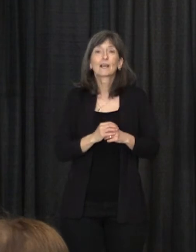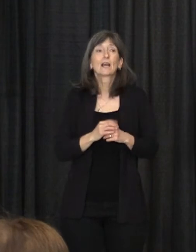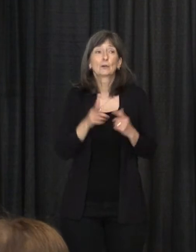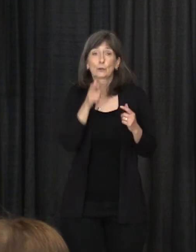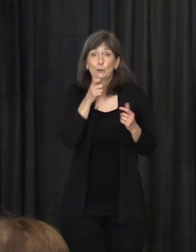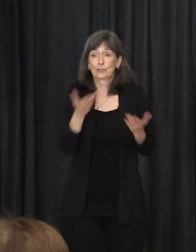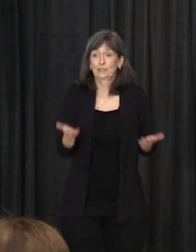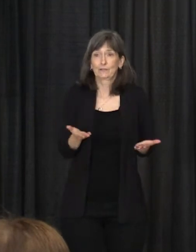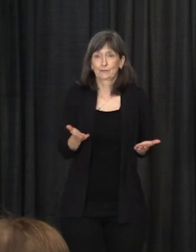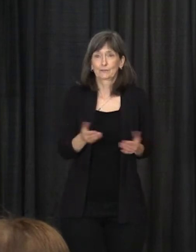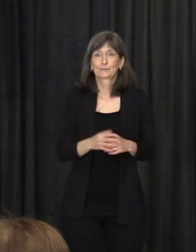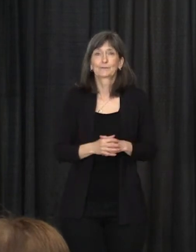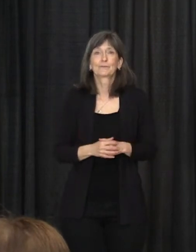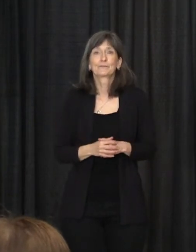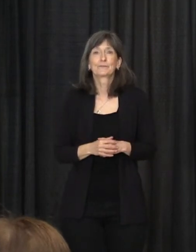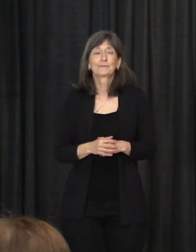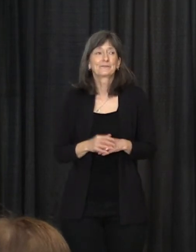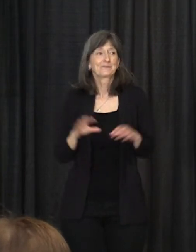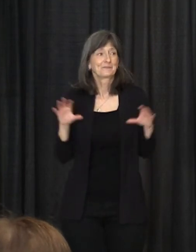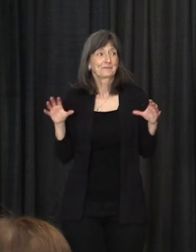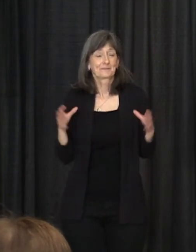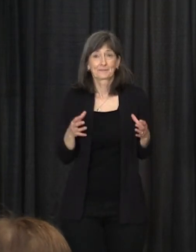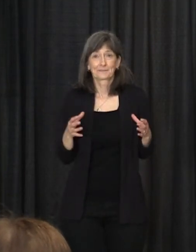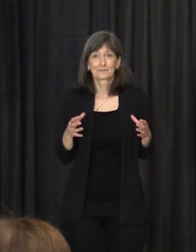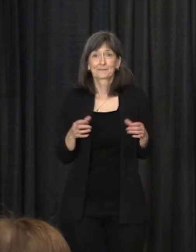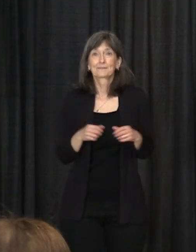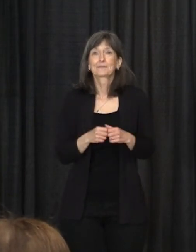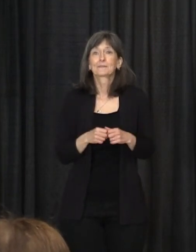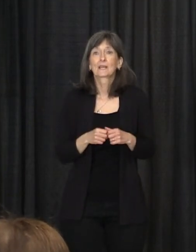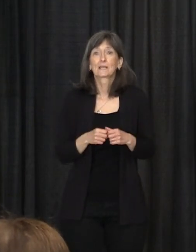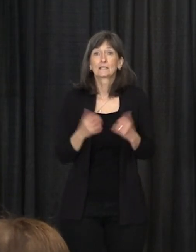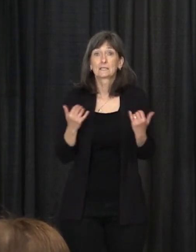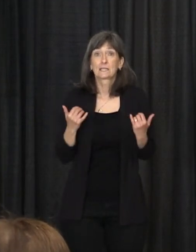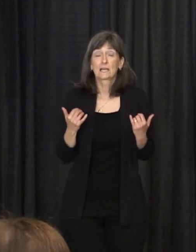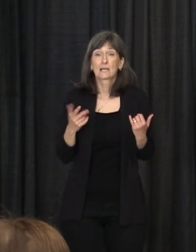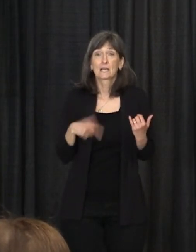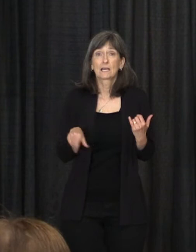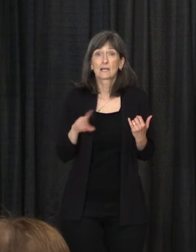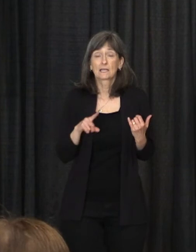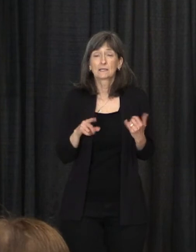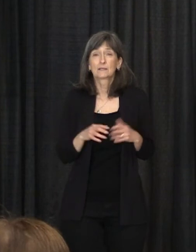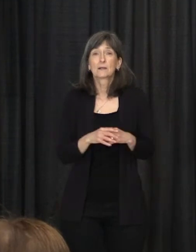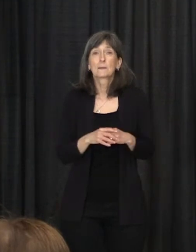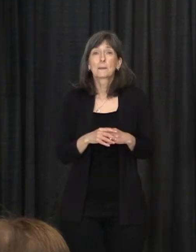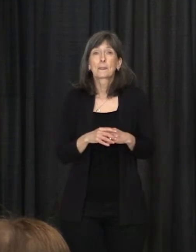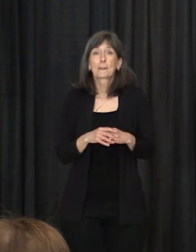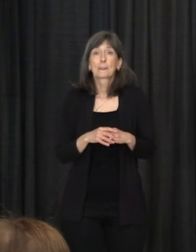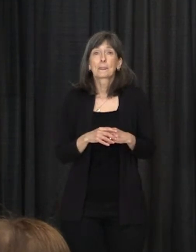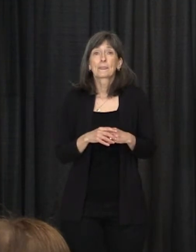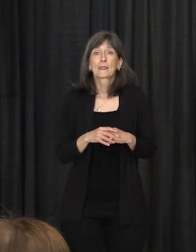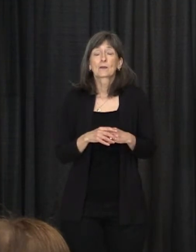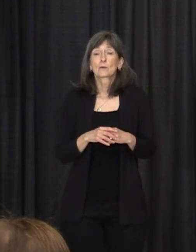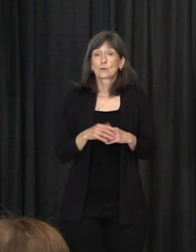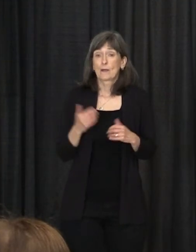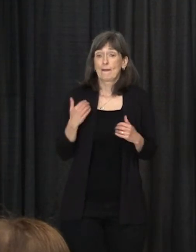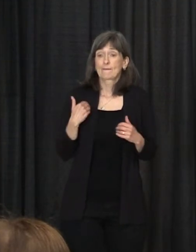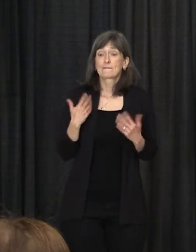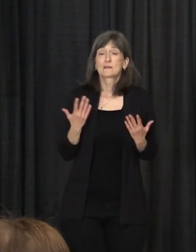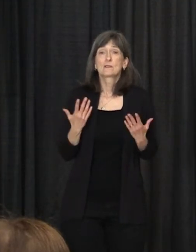in attendance. Assembled today, both here with us and virtually, are